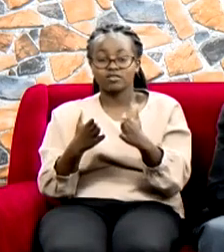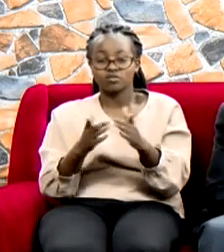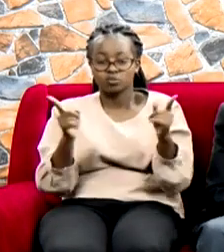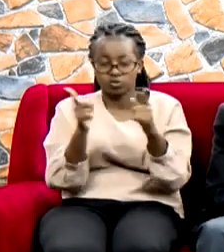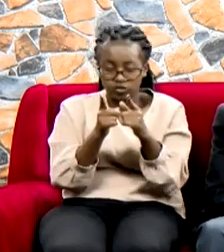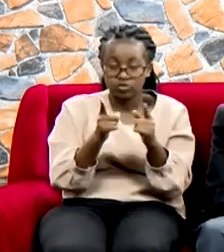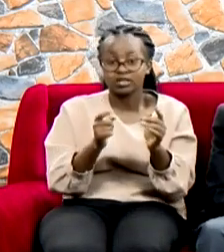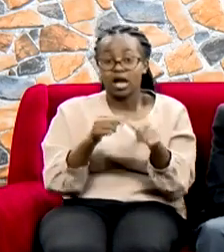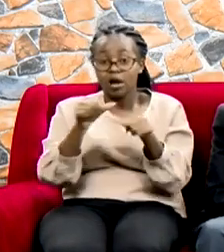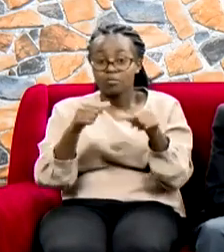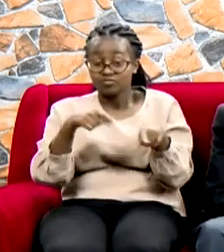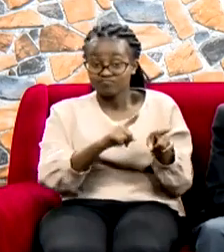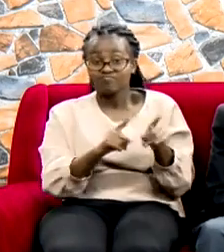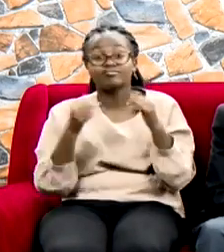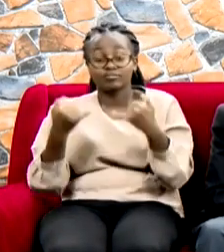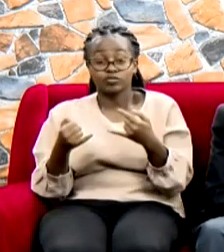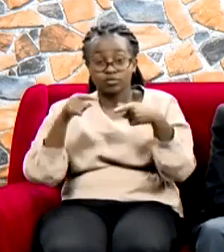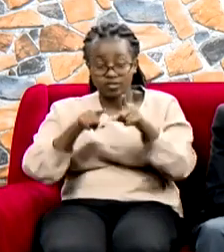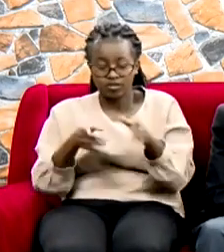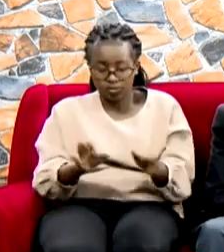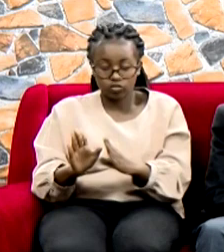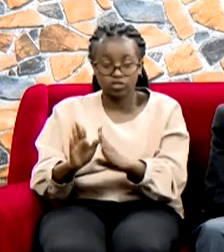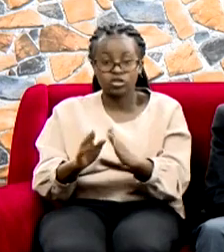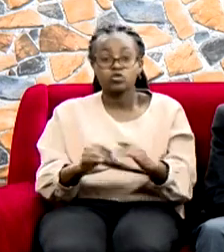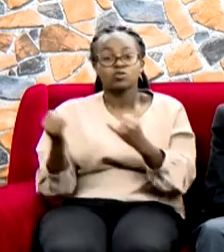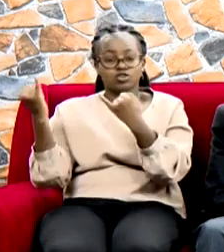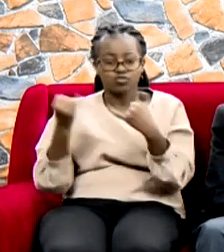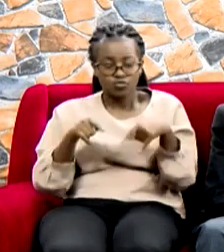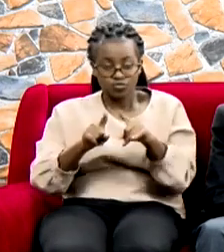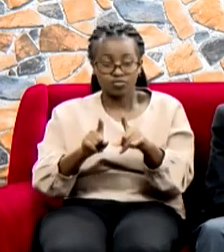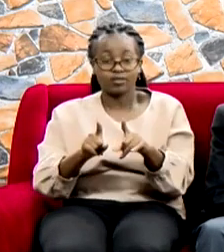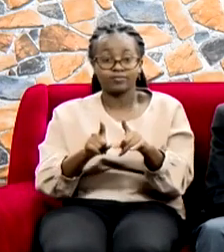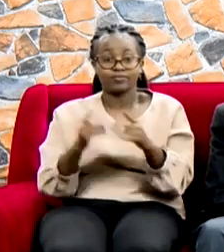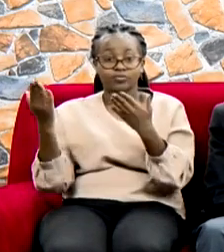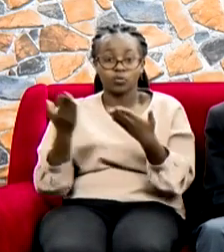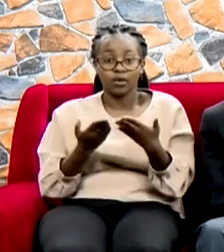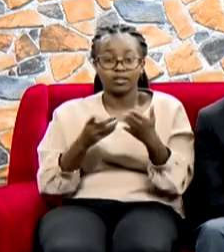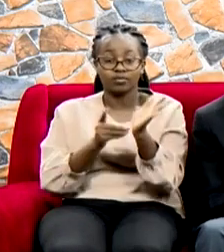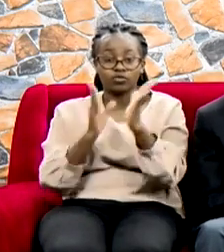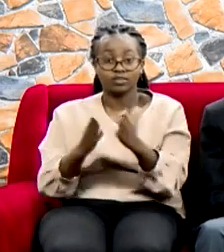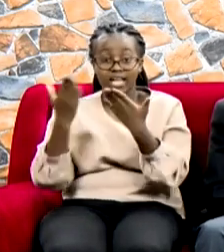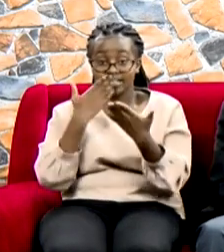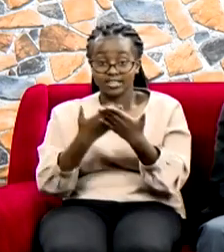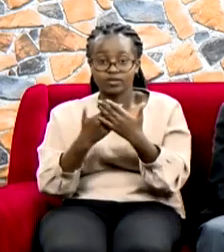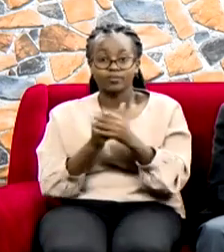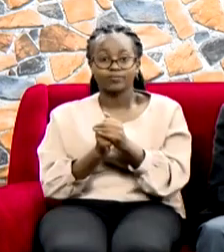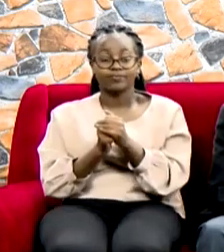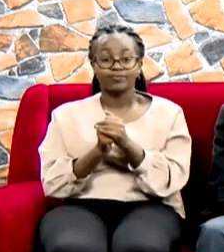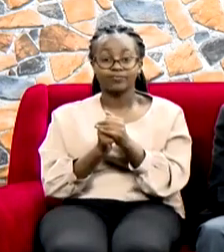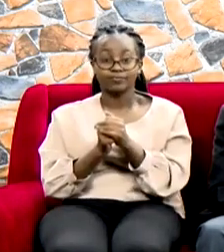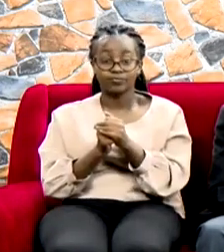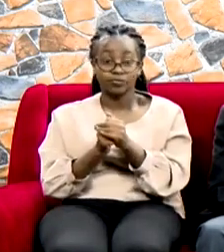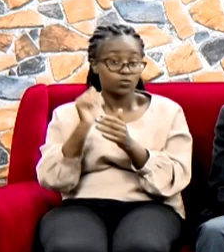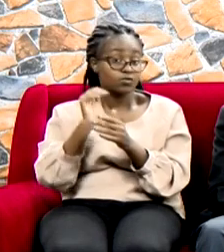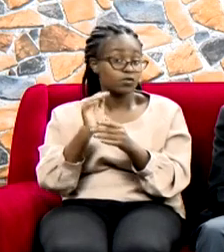brief summary so that I can give him the opportunity to be able to tell us more about himself. Karibu, Dr. Thank you so much. Yeah, so